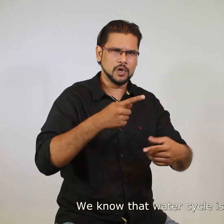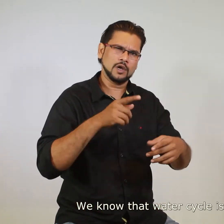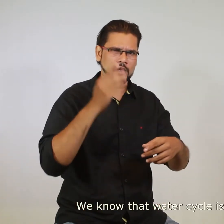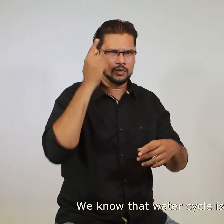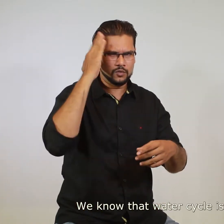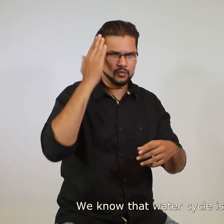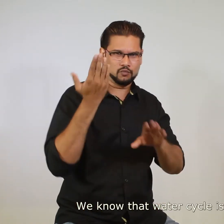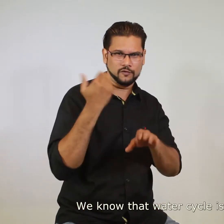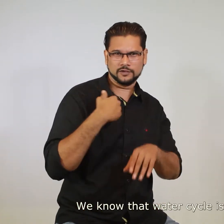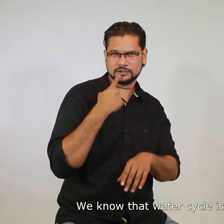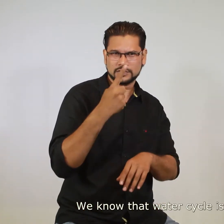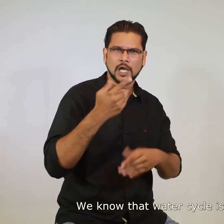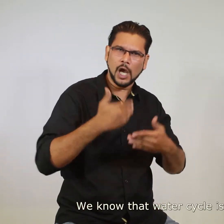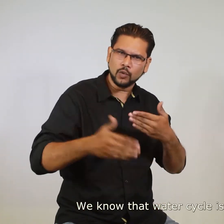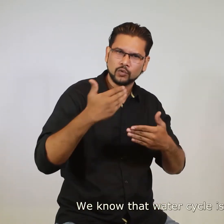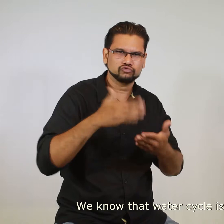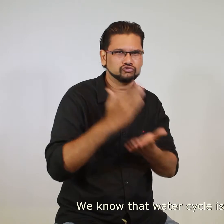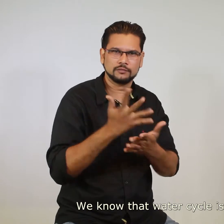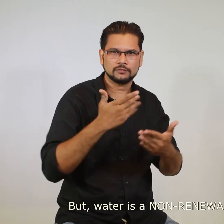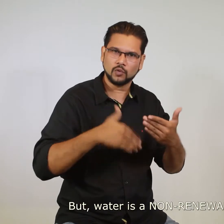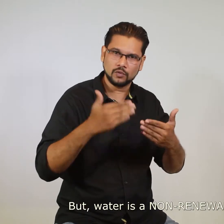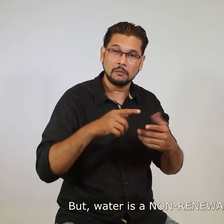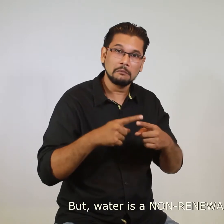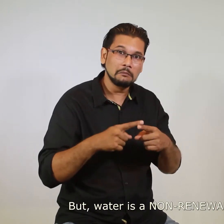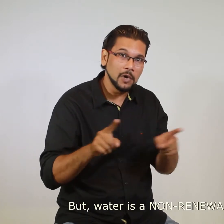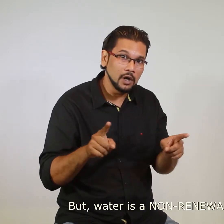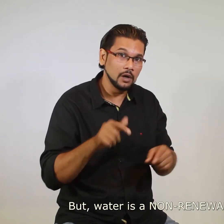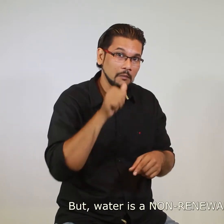We know that water cycle is continuous.